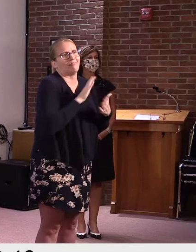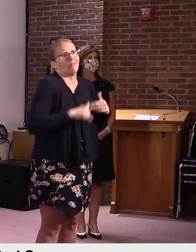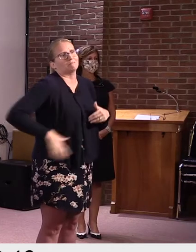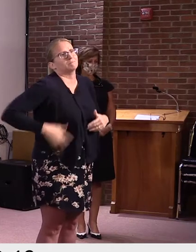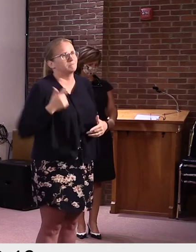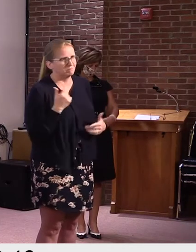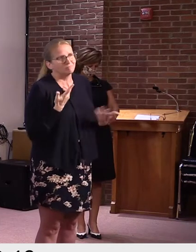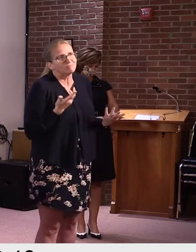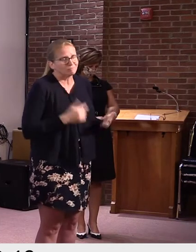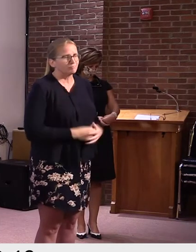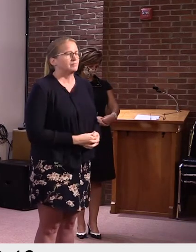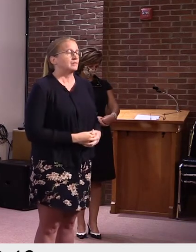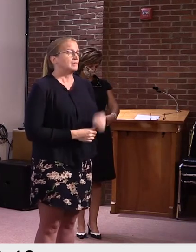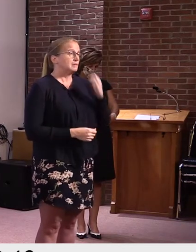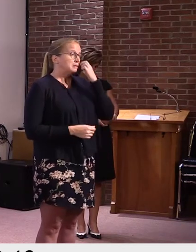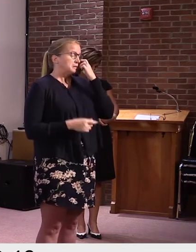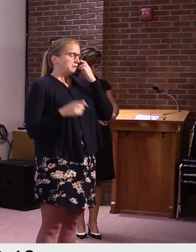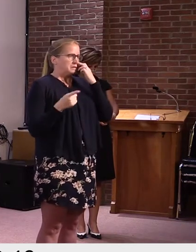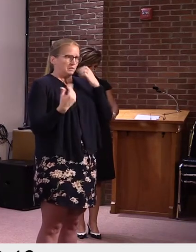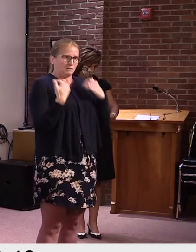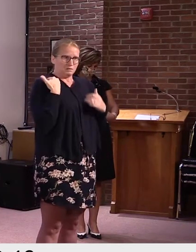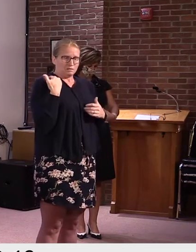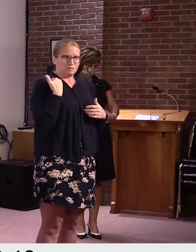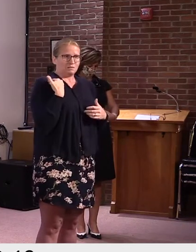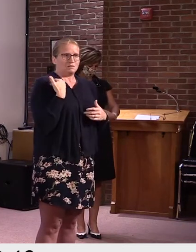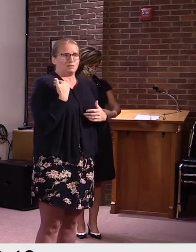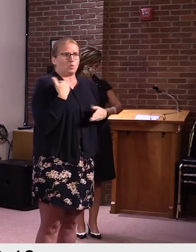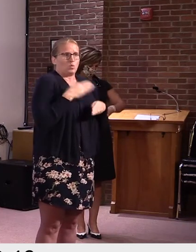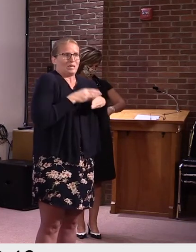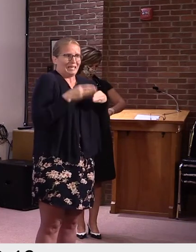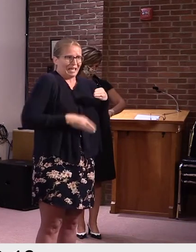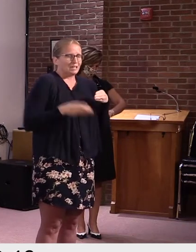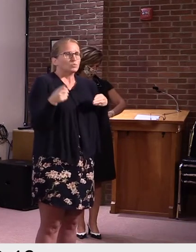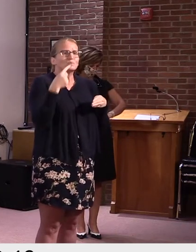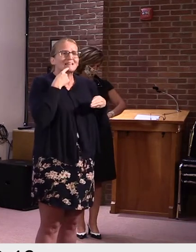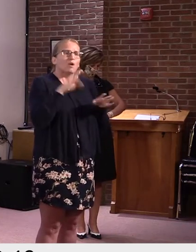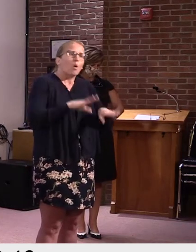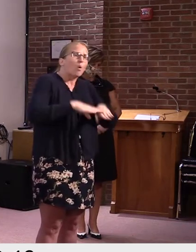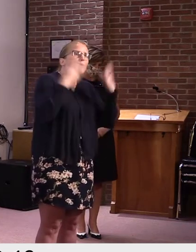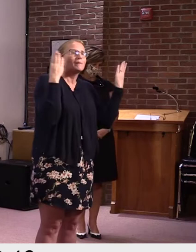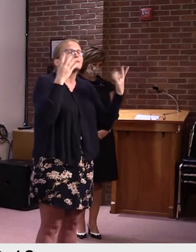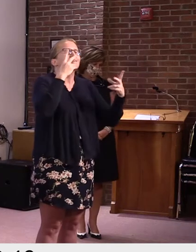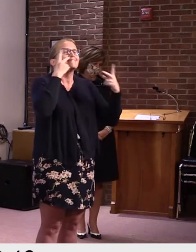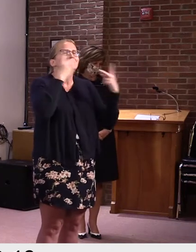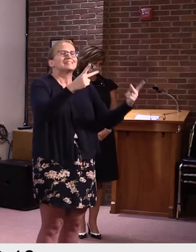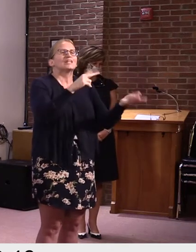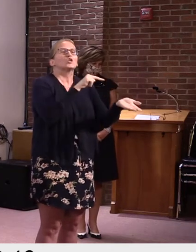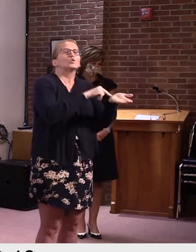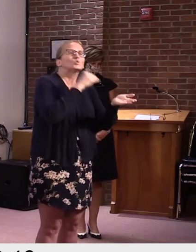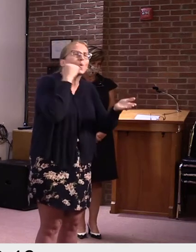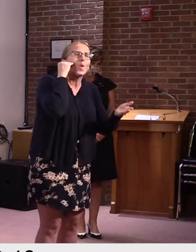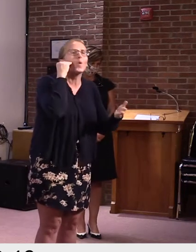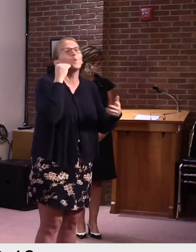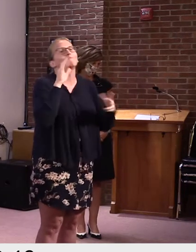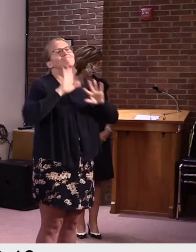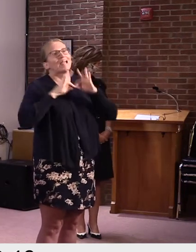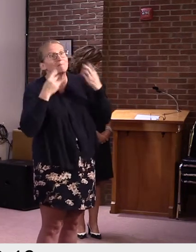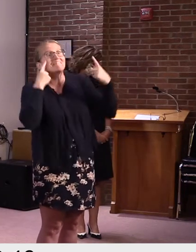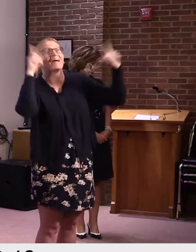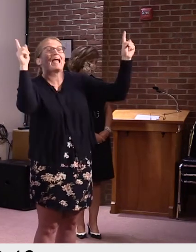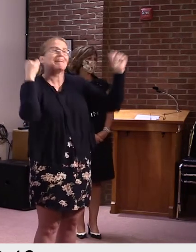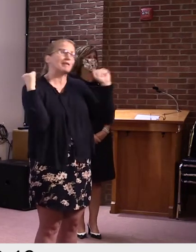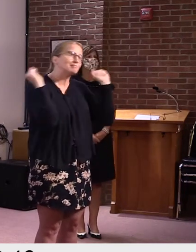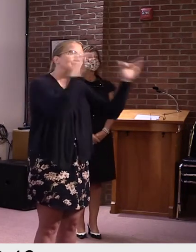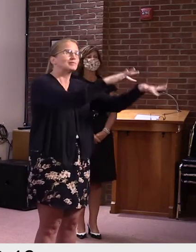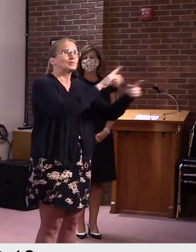The Governor Scott, we saw this past weekend some visitation at long-term care facilities, and there were kind of creative solutions for how to do that. People were